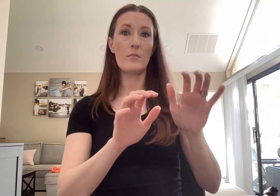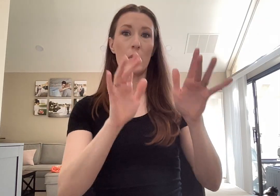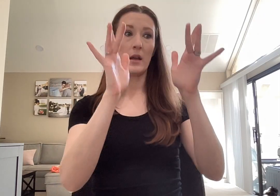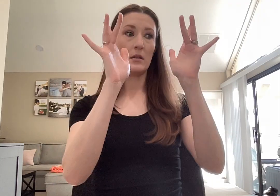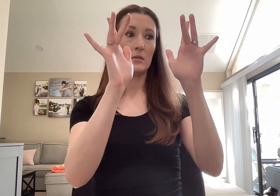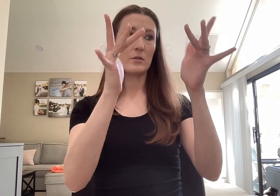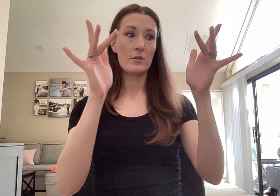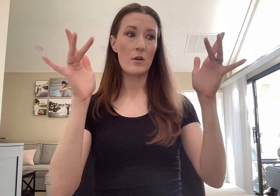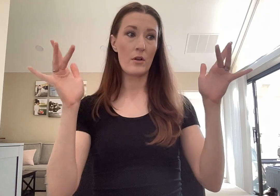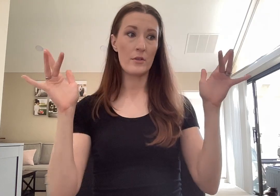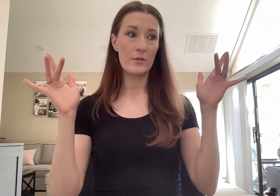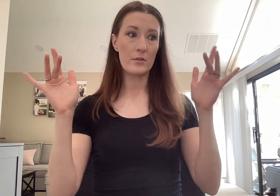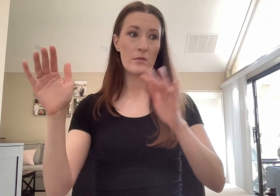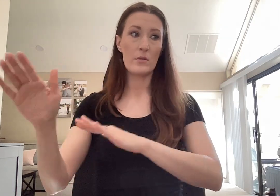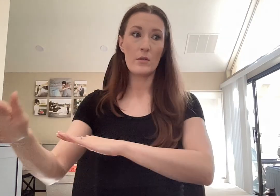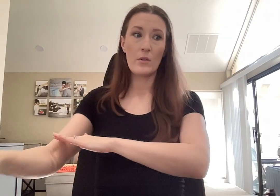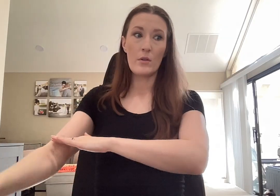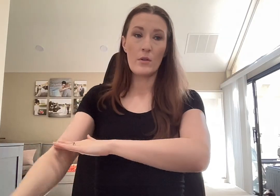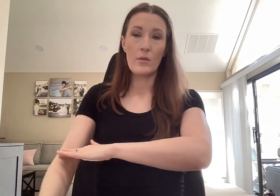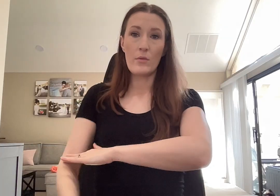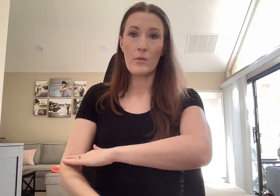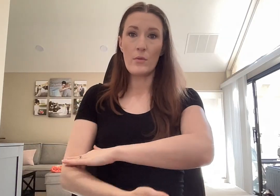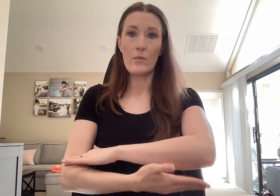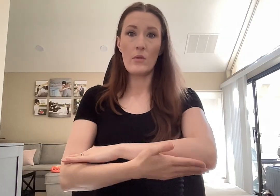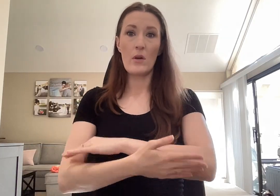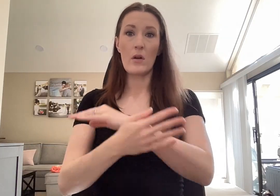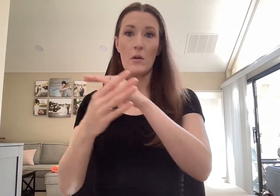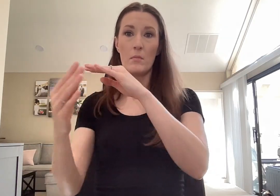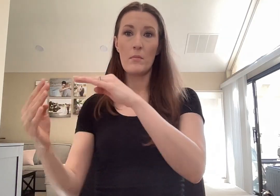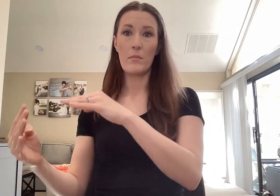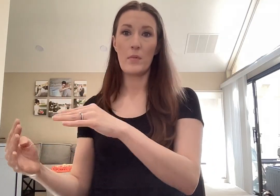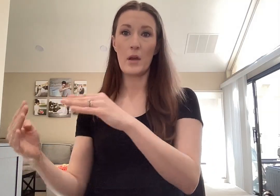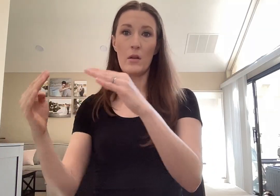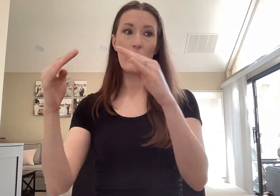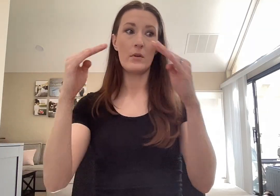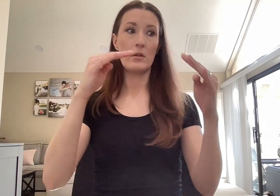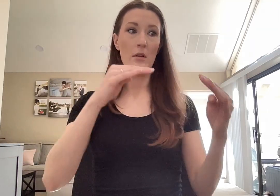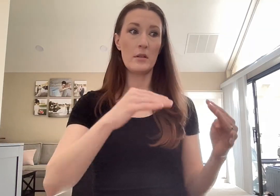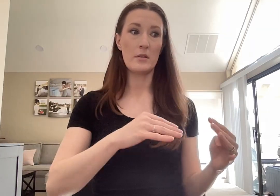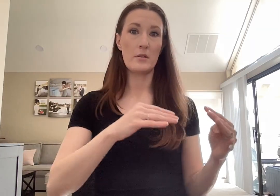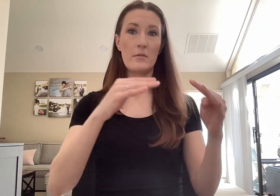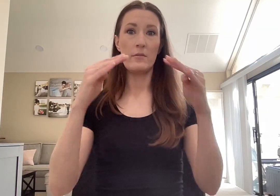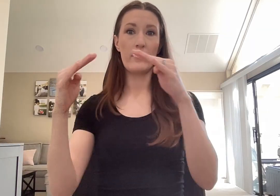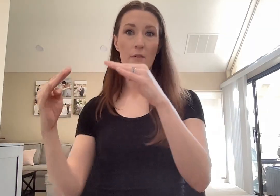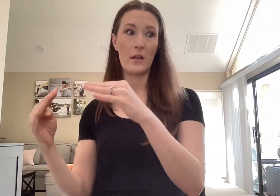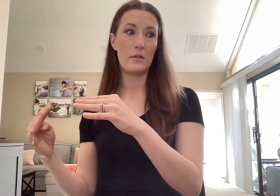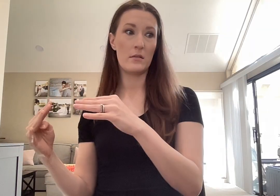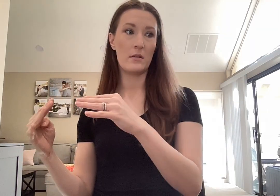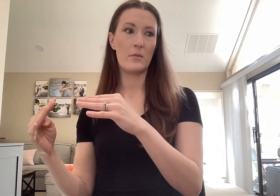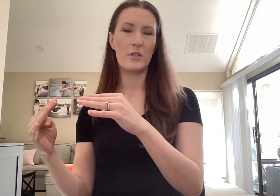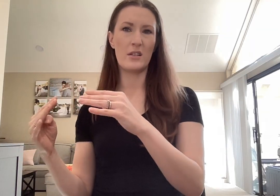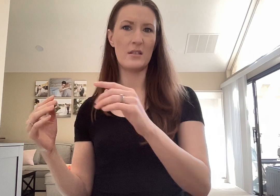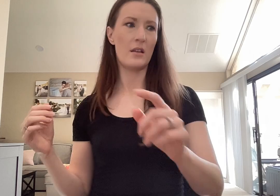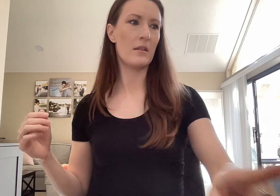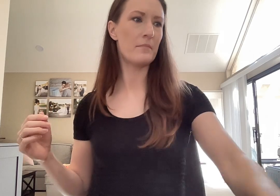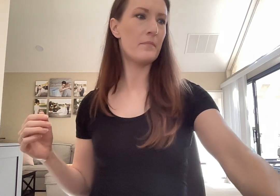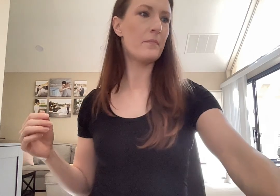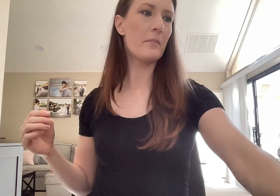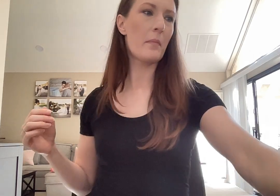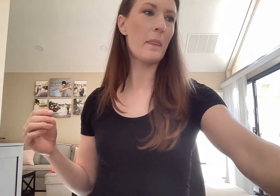bright stars through the perilous fight. I wish I could say.